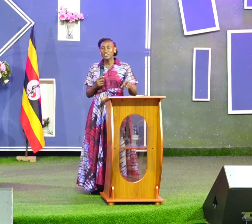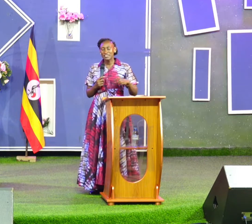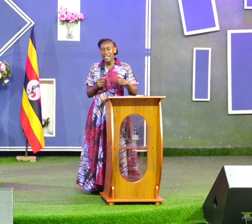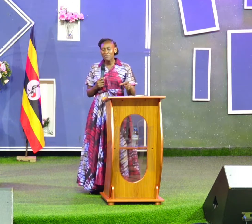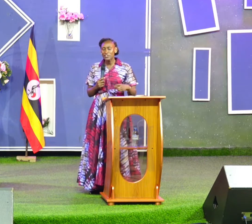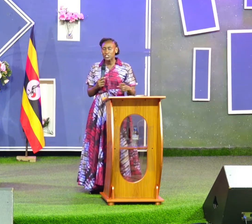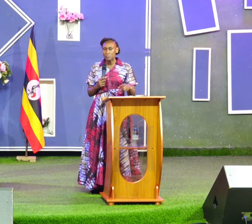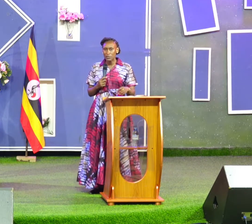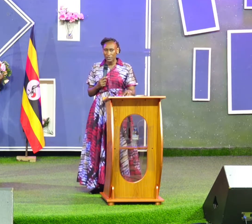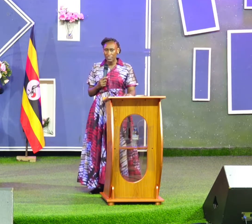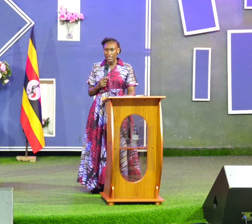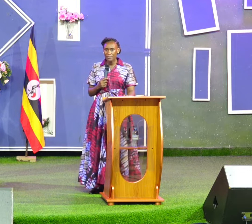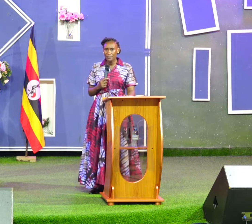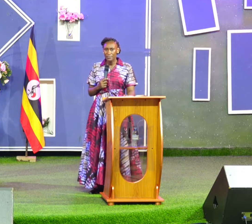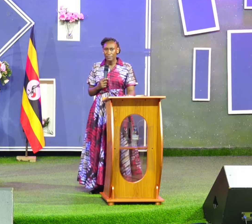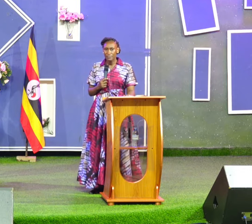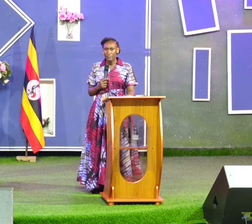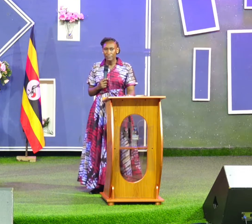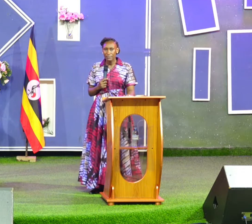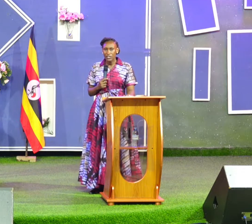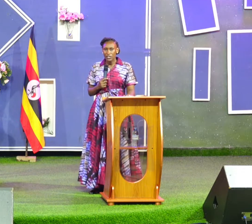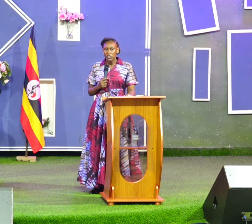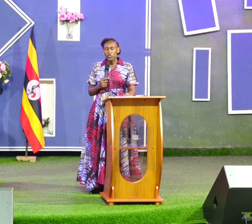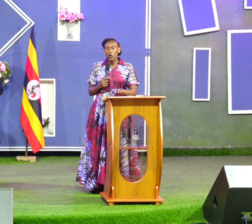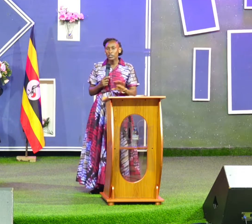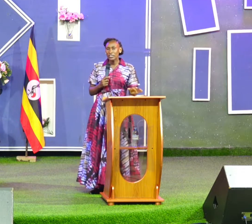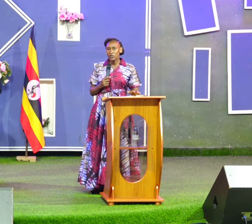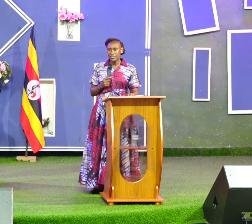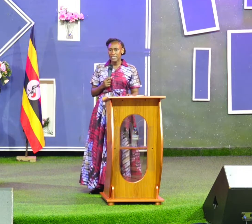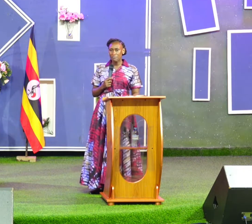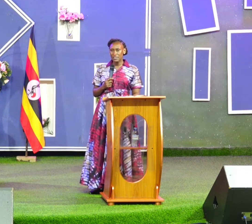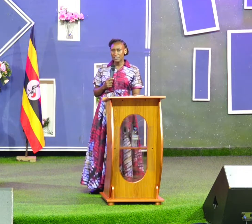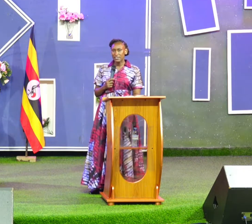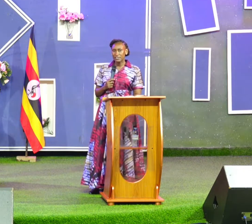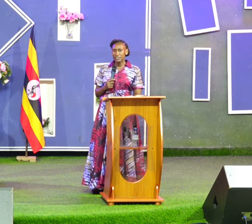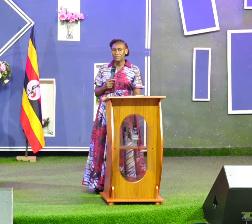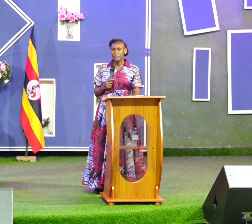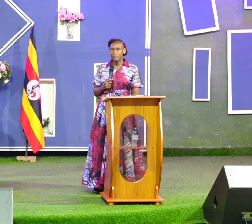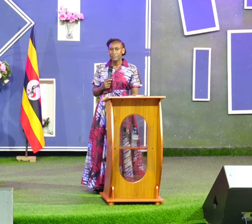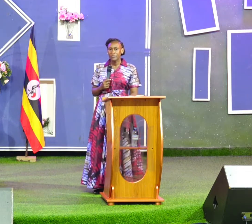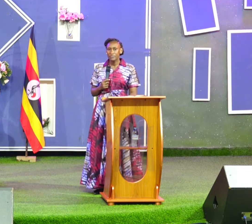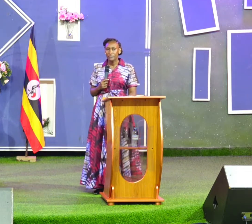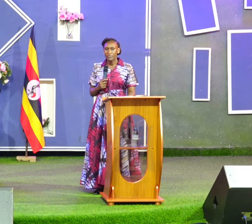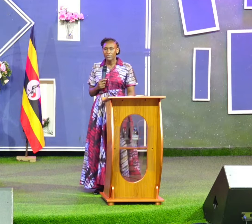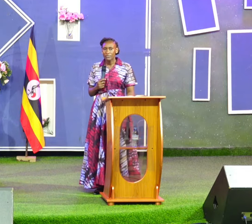now the time that you spend with them, you only consider mistakes.